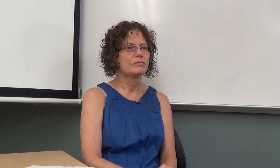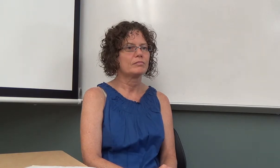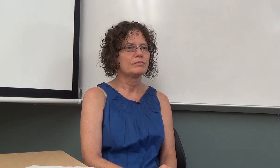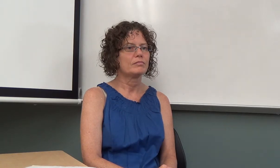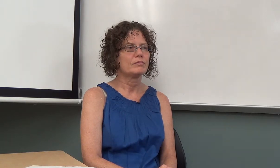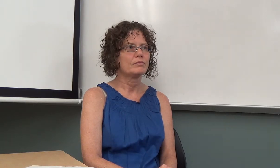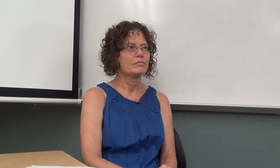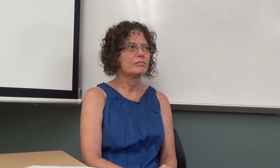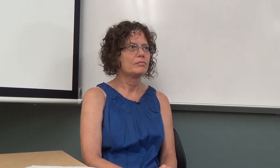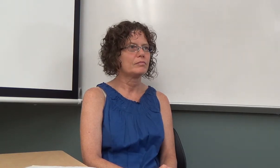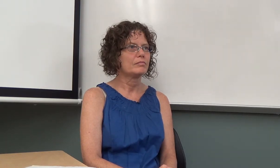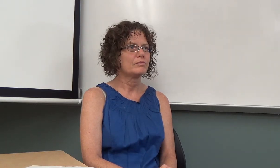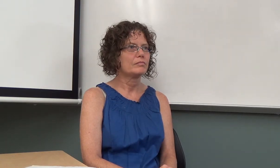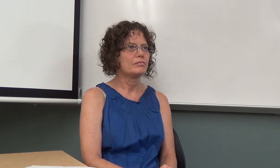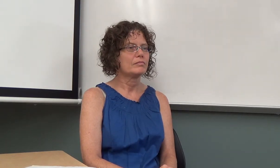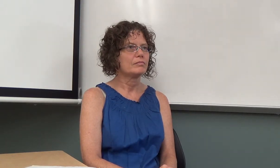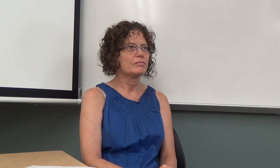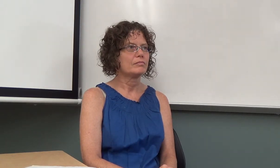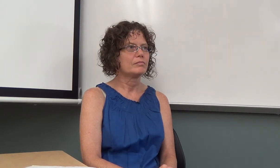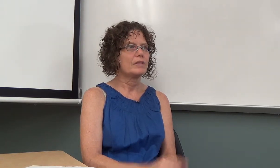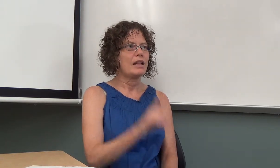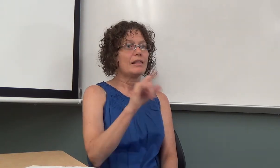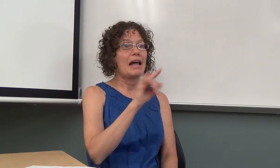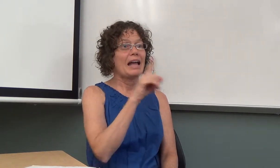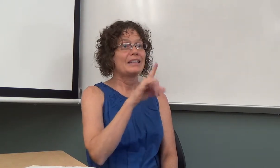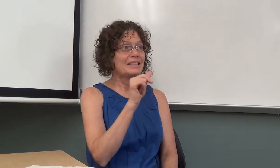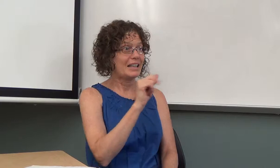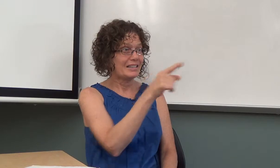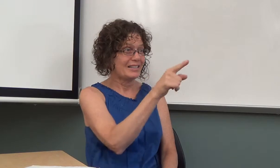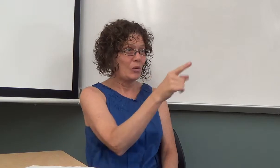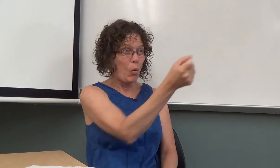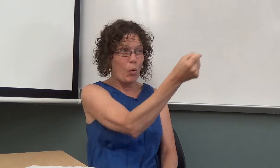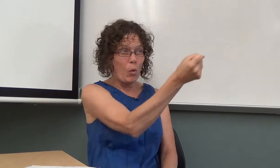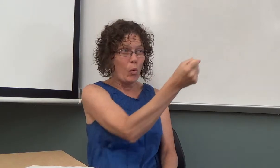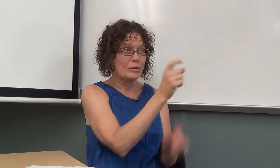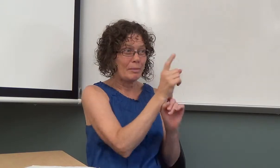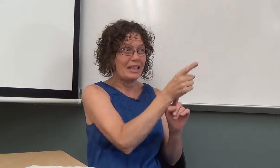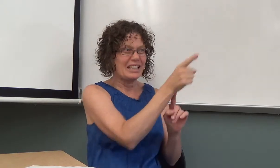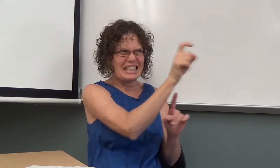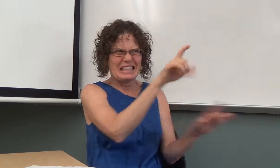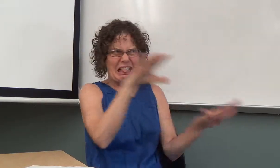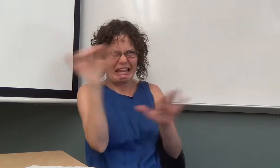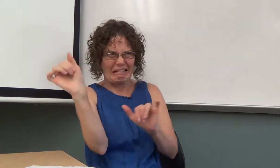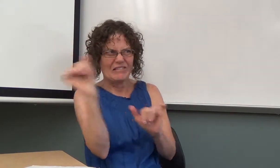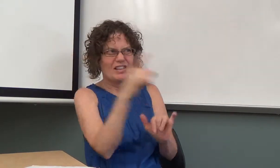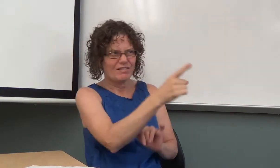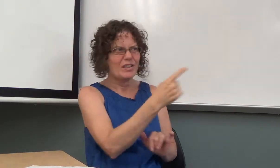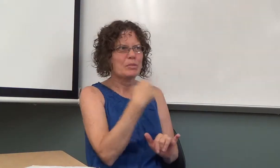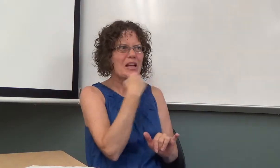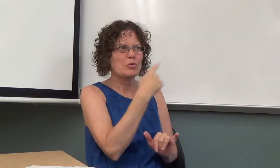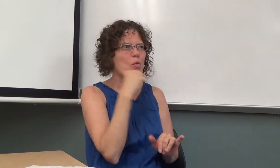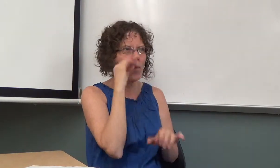Liza, really quickly, I need to tell you the homework. Can you wait for just a minute? I'm going to do it right now, okay? There we go. All right,